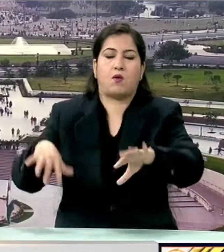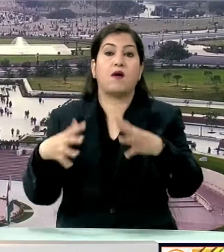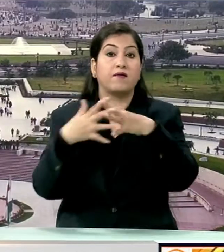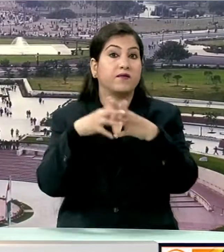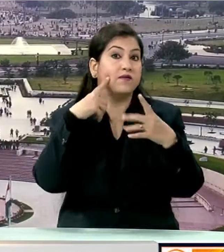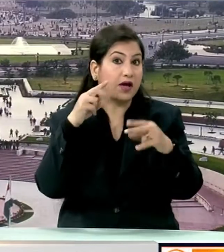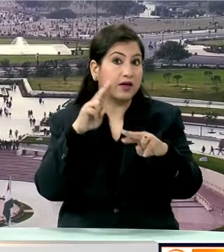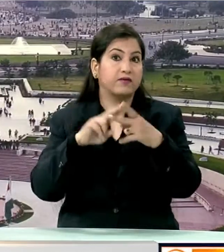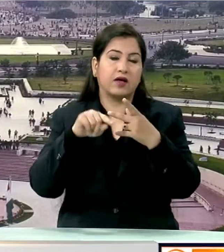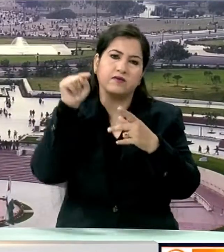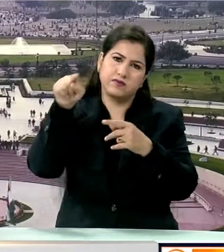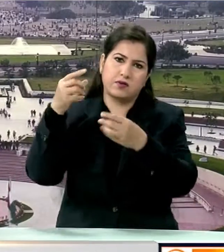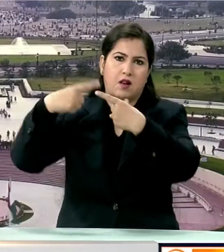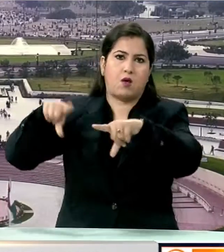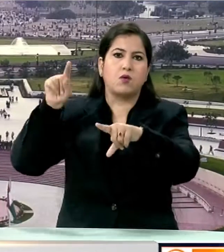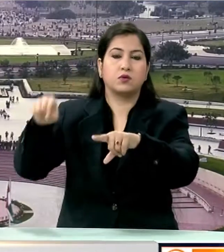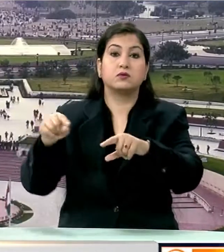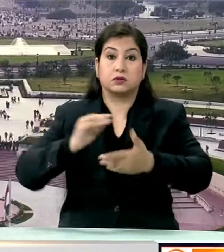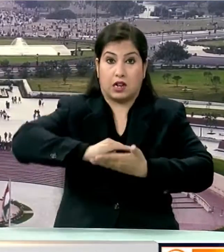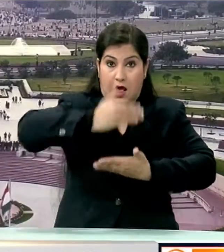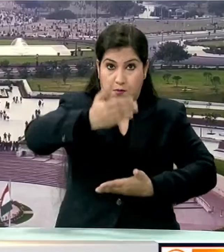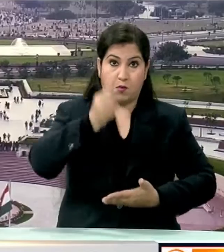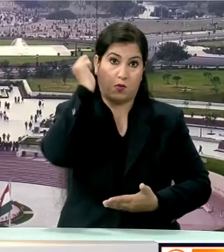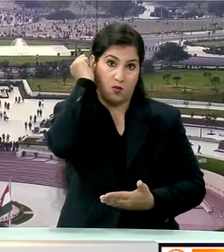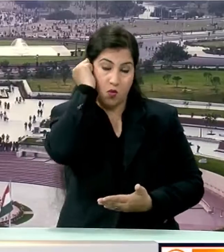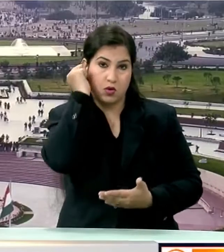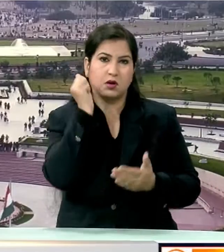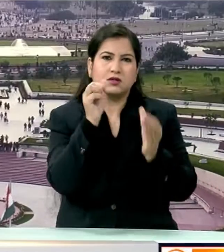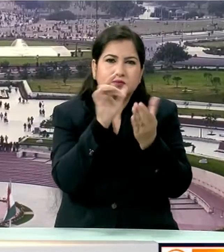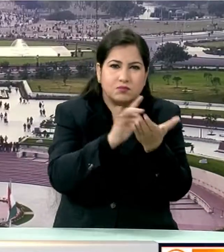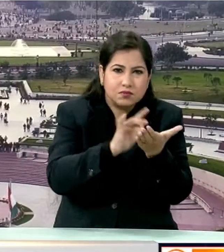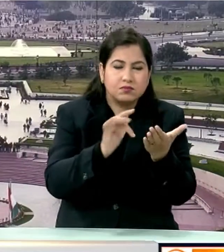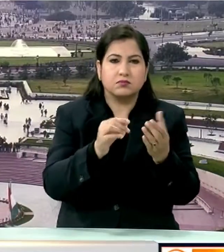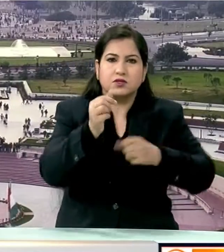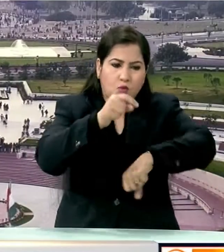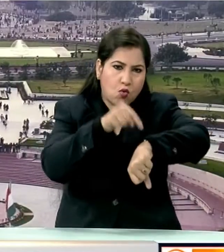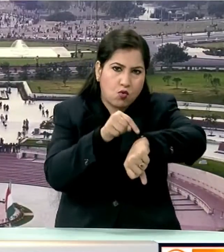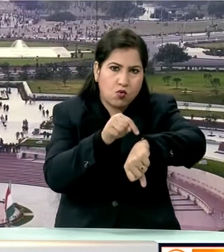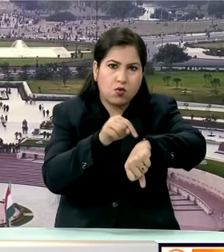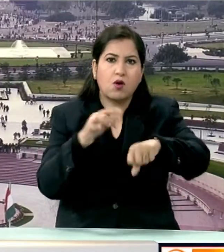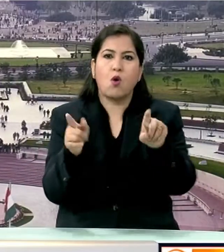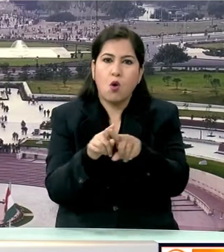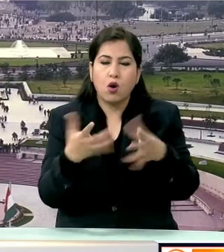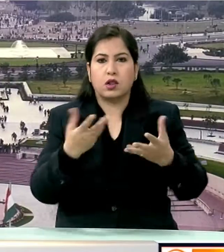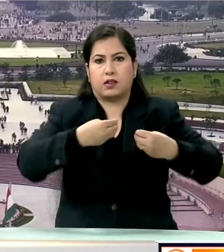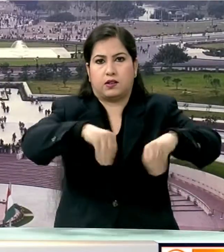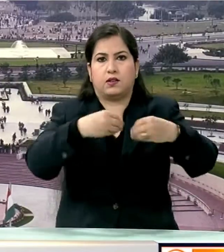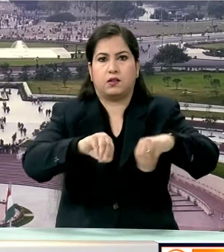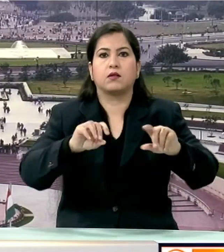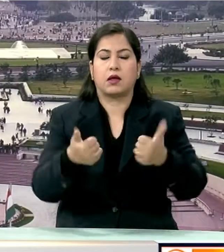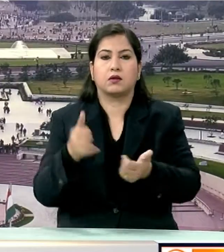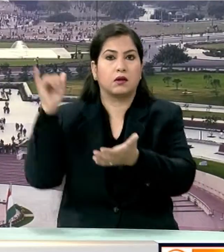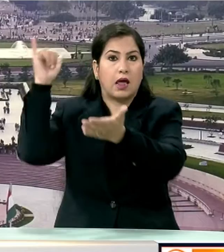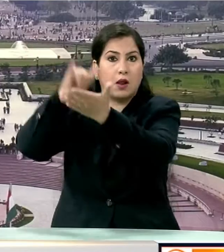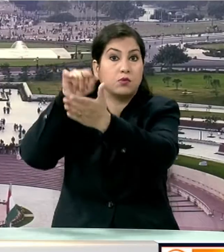through Wi-Fi on board. When laptop, smartphone, tablet, smartwatch, e-reader or a point-of-sale device is